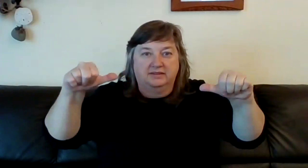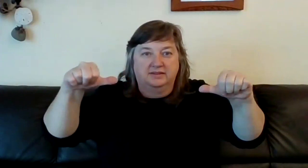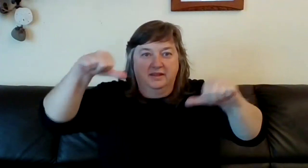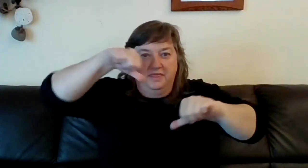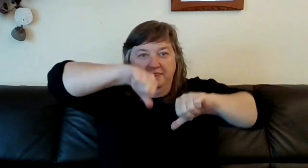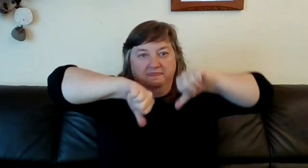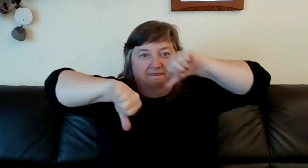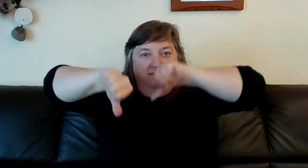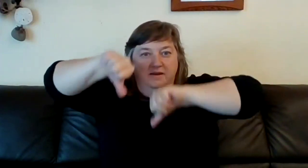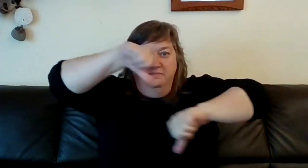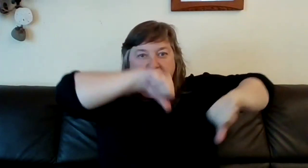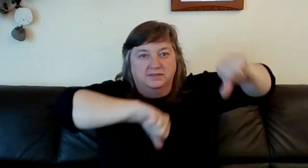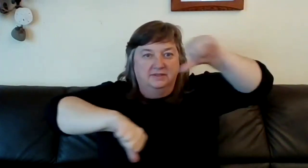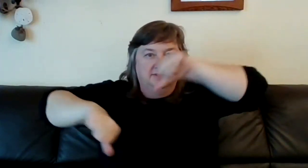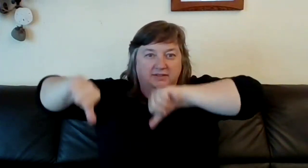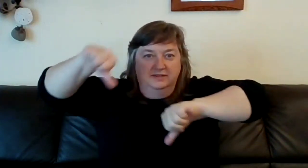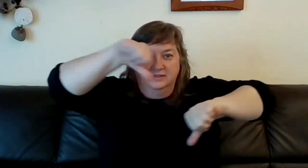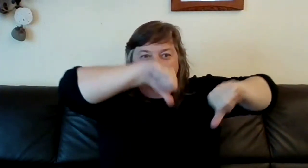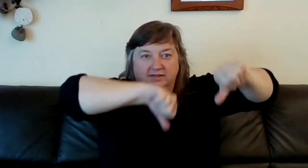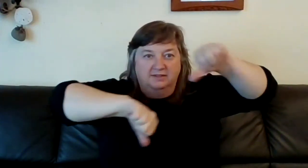Science. Thumbs.